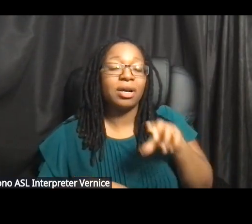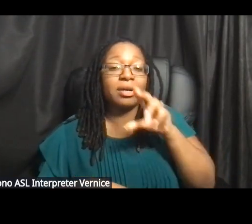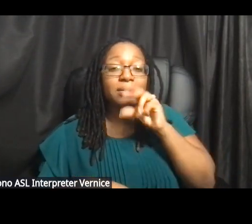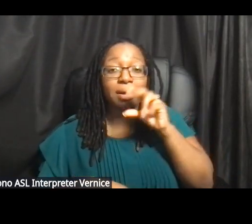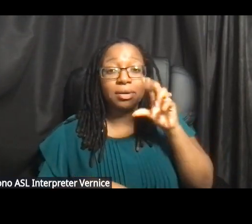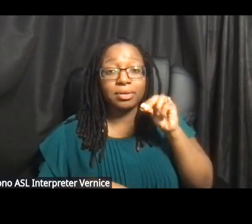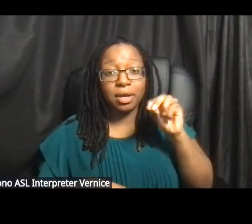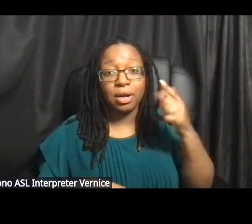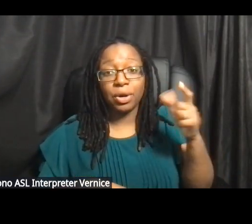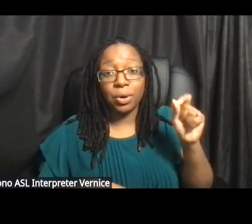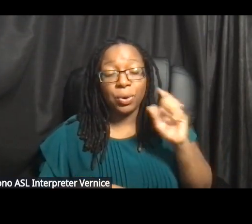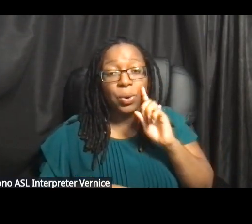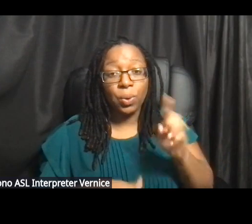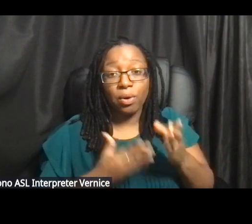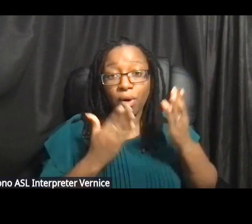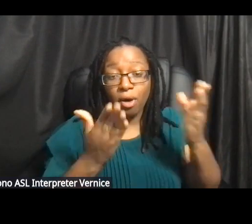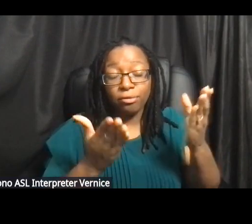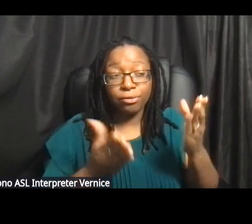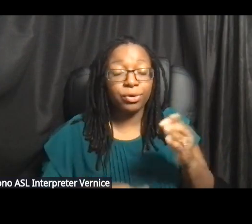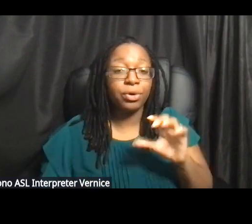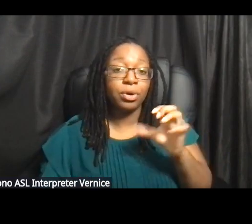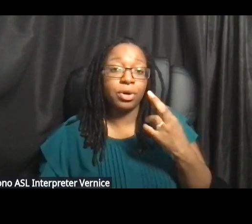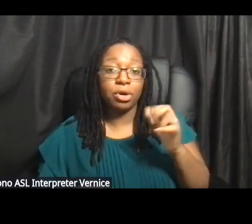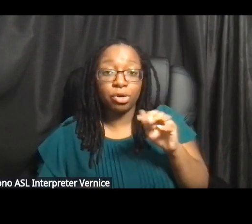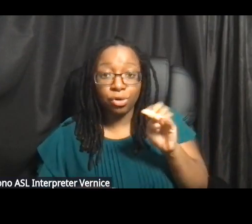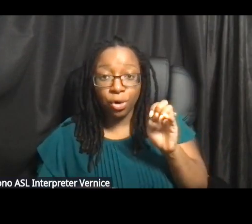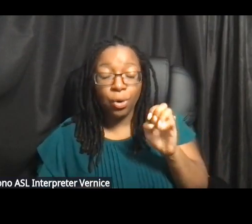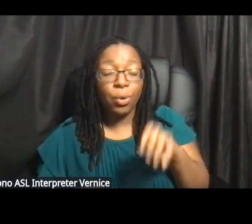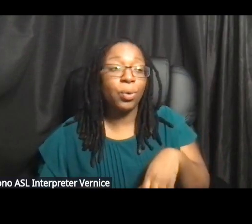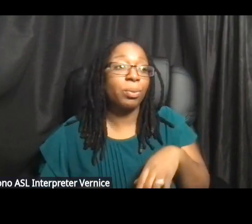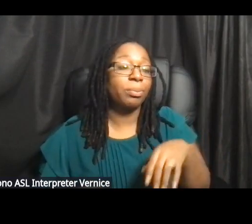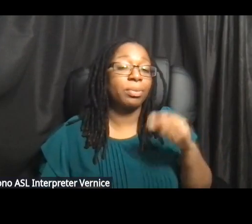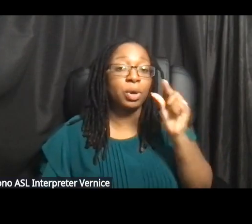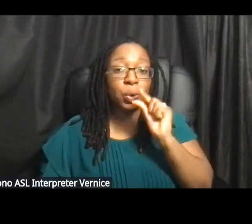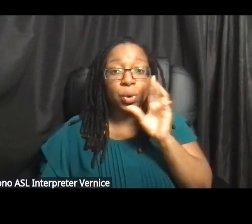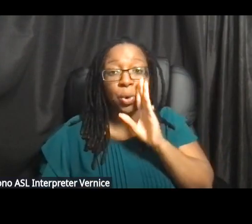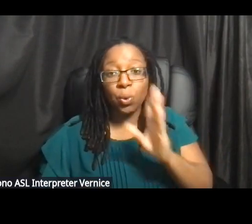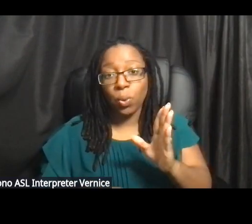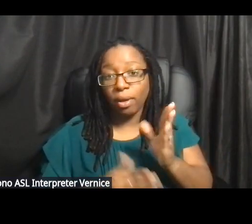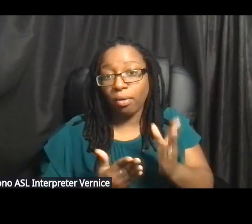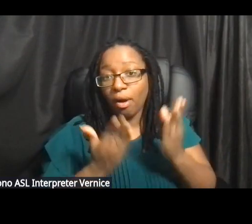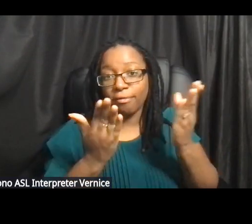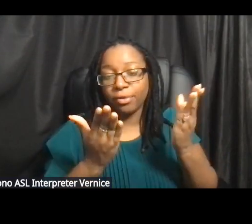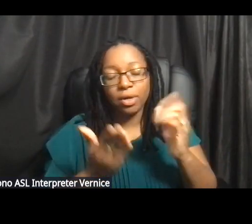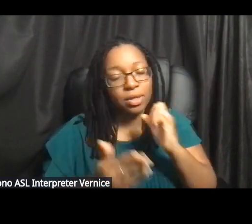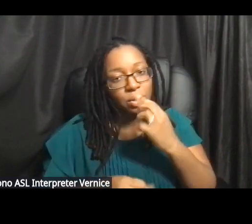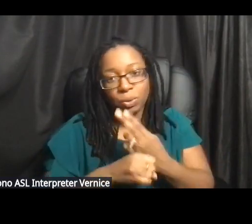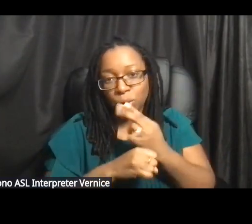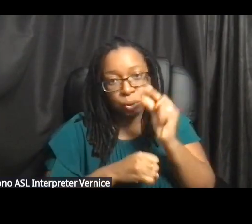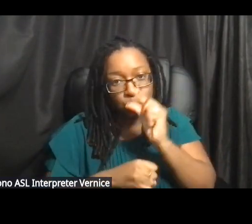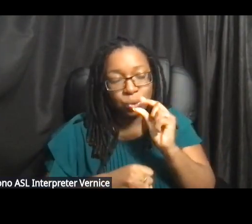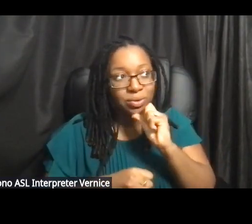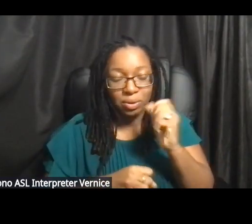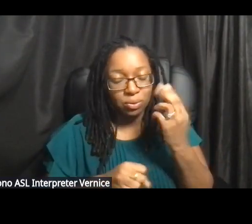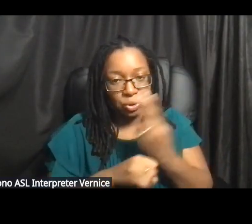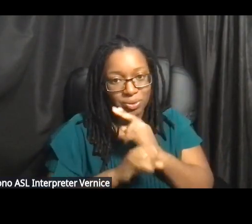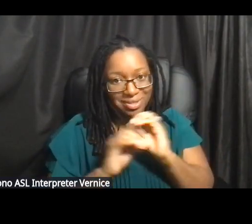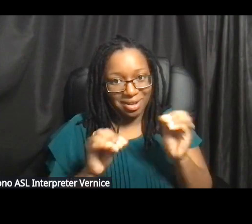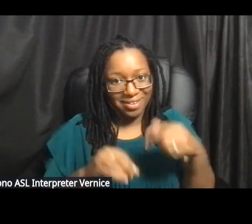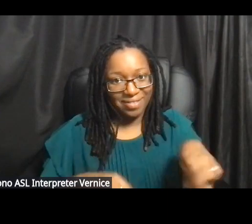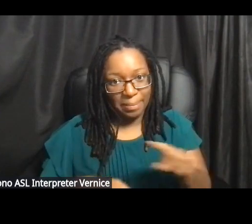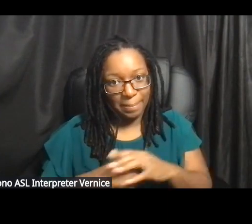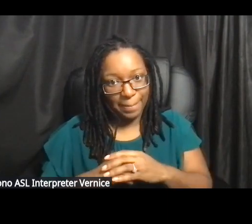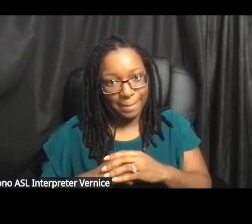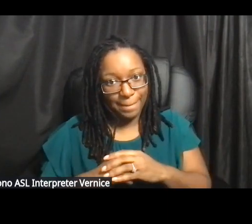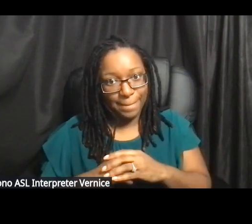card. Chrome, Google will offer to save your password and credit card. Don't use Google. Don't use either of them